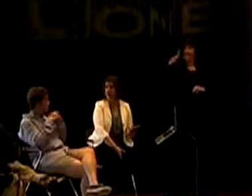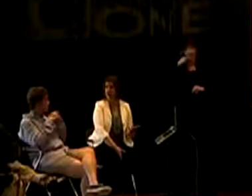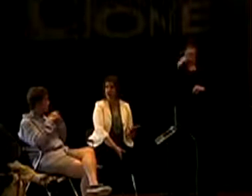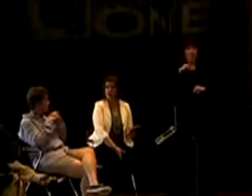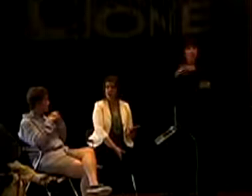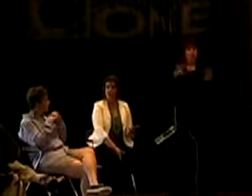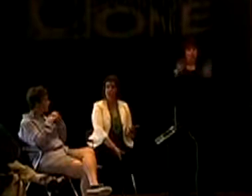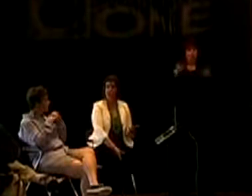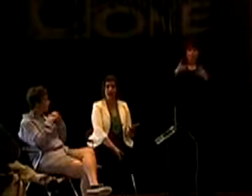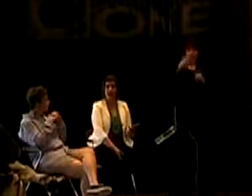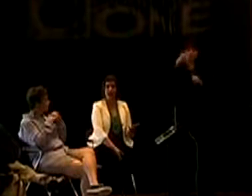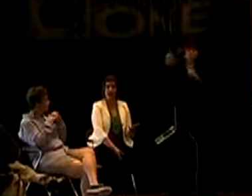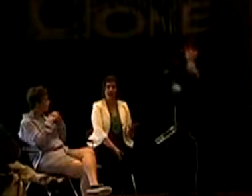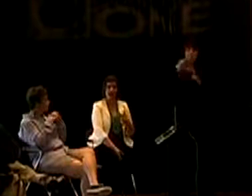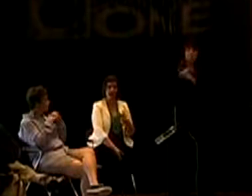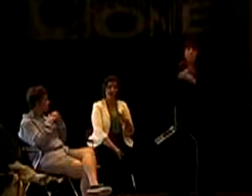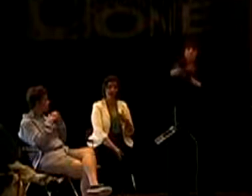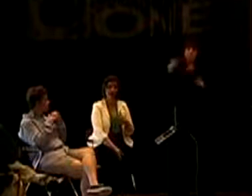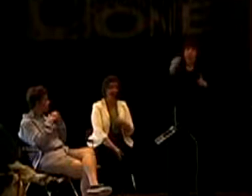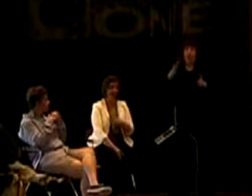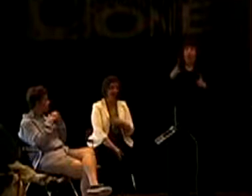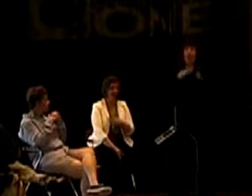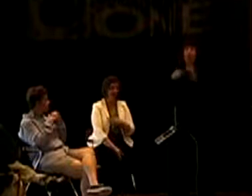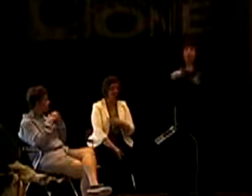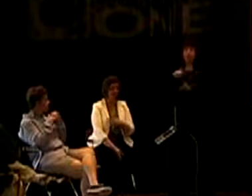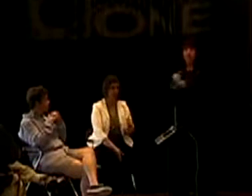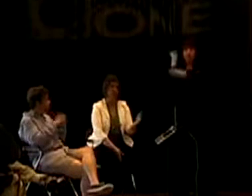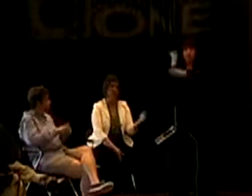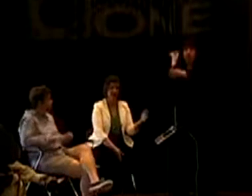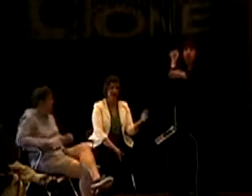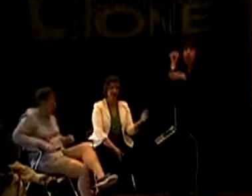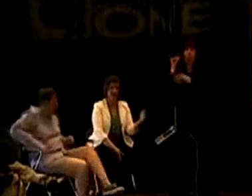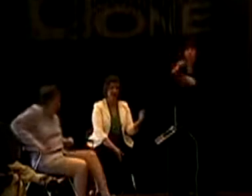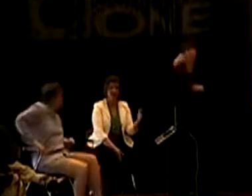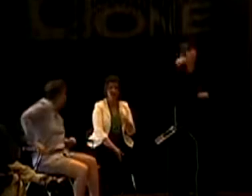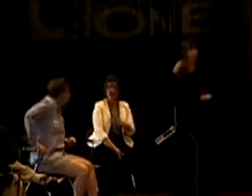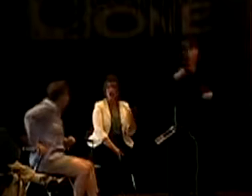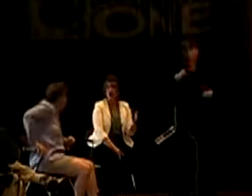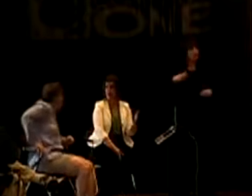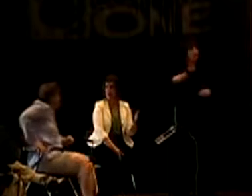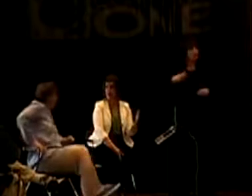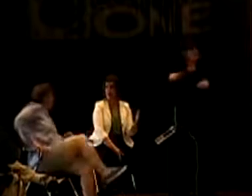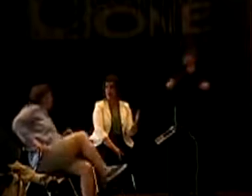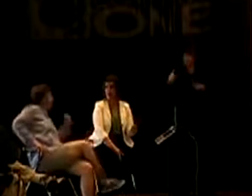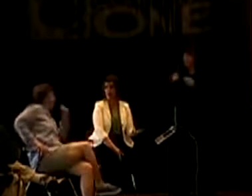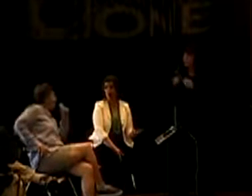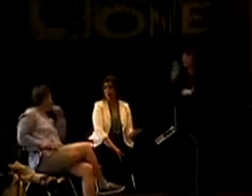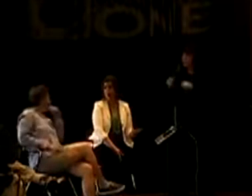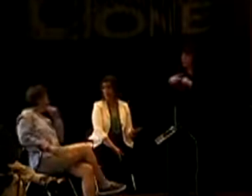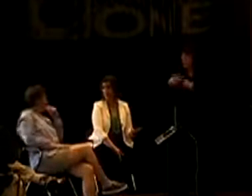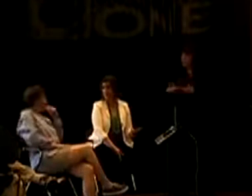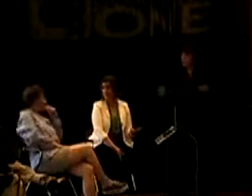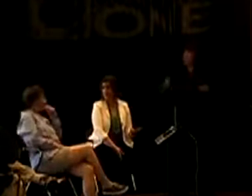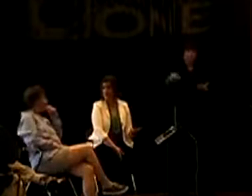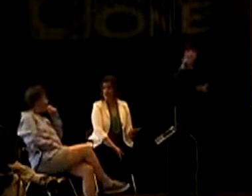play, because it has given me lots of opportunity to think and talk about things that are not part of my